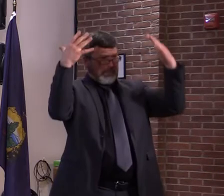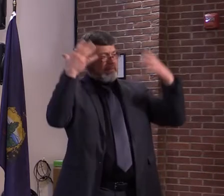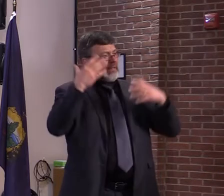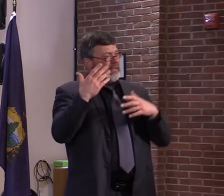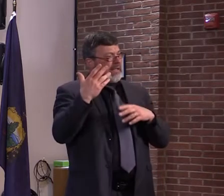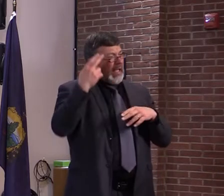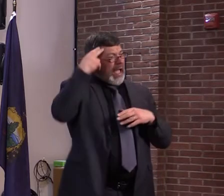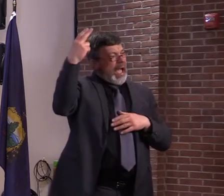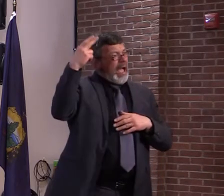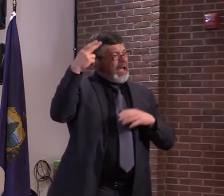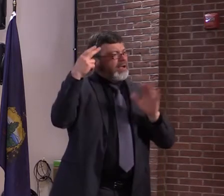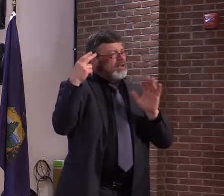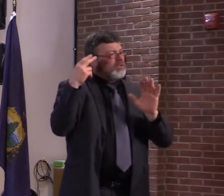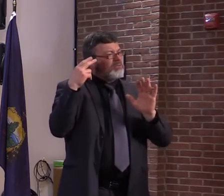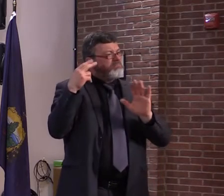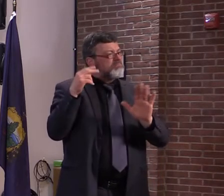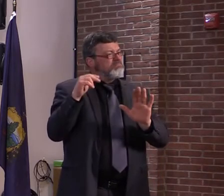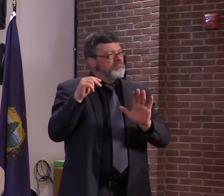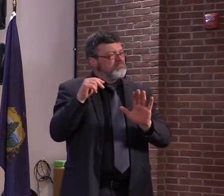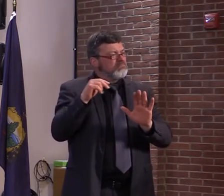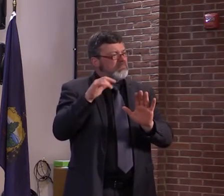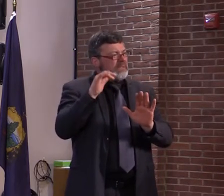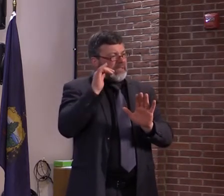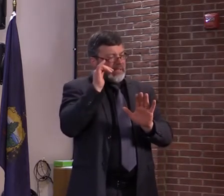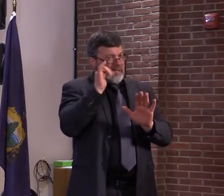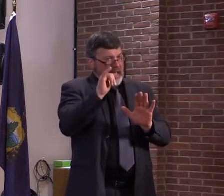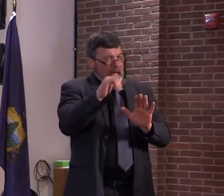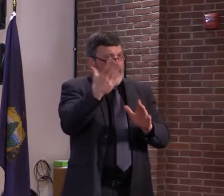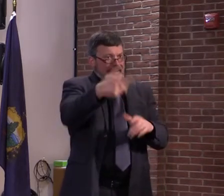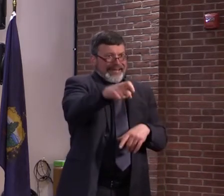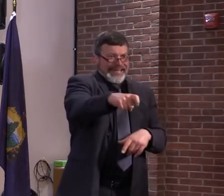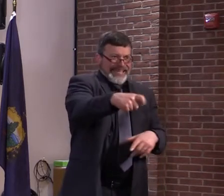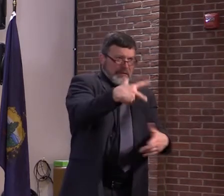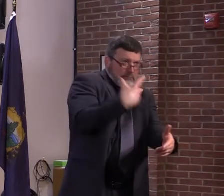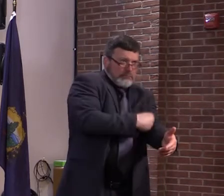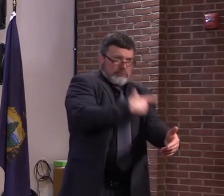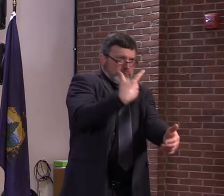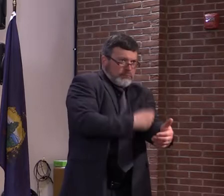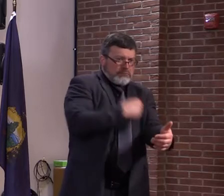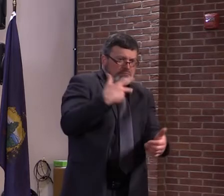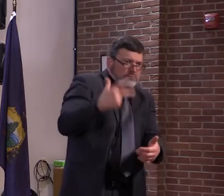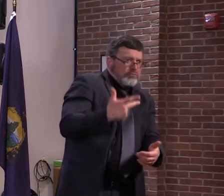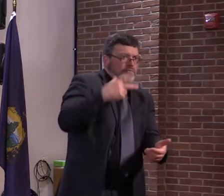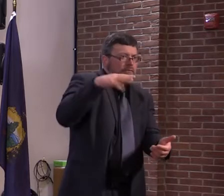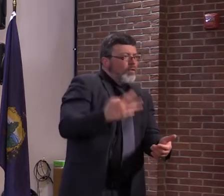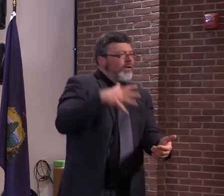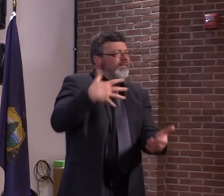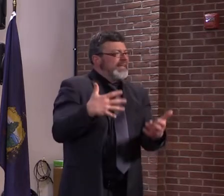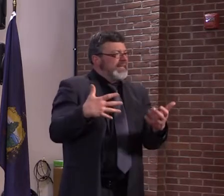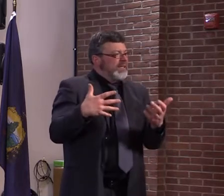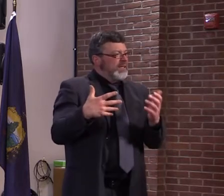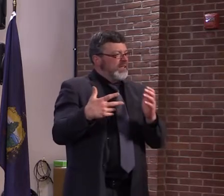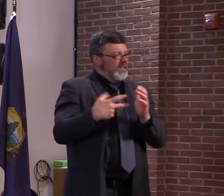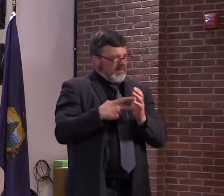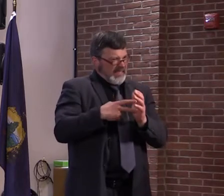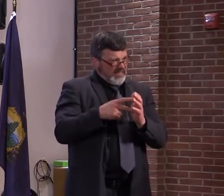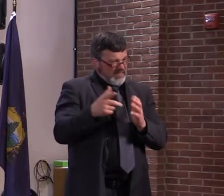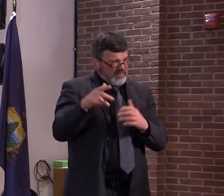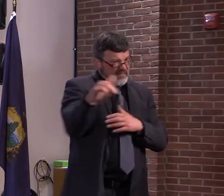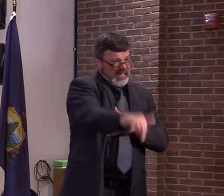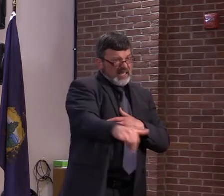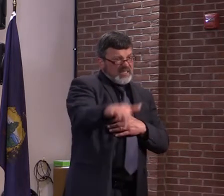maybe more times a day. So are they going to be living at the site and 24/7 and that's their